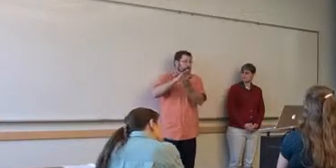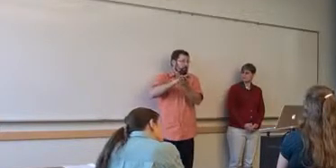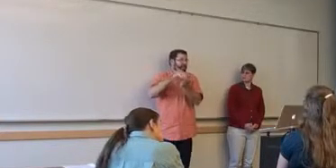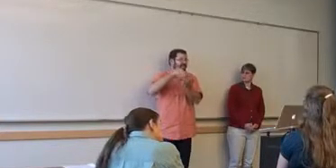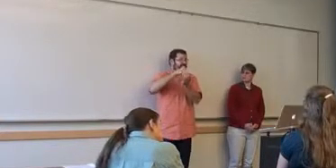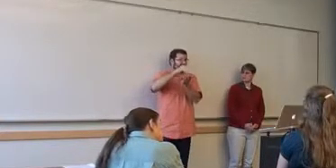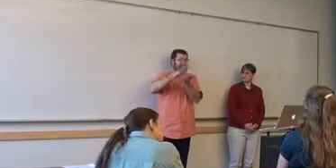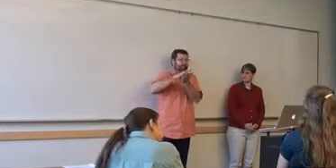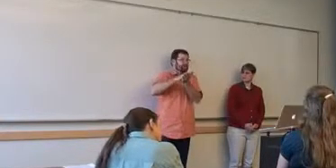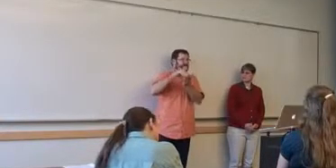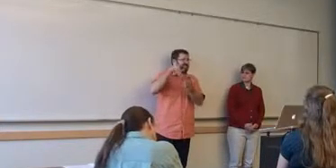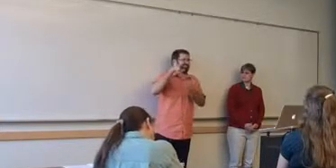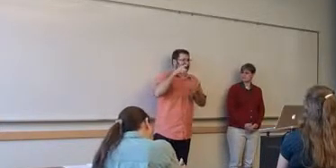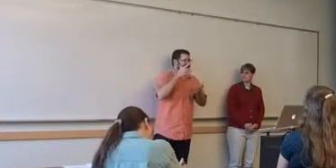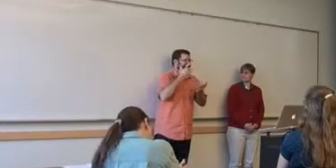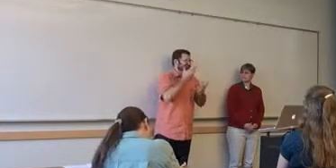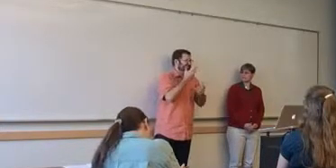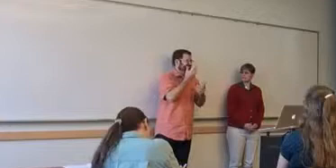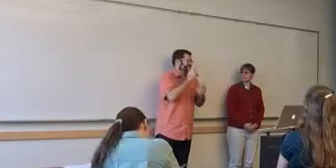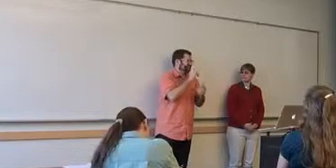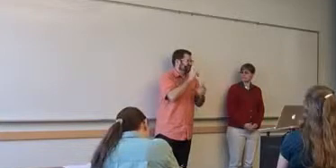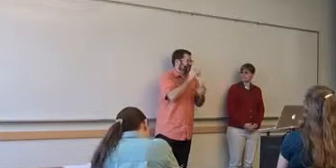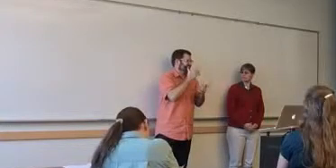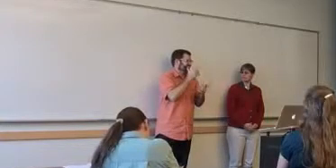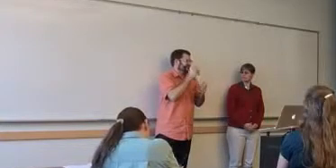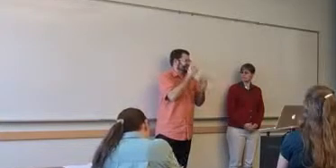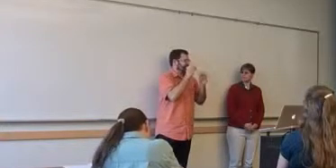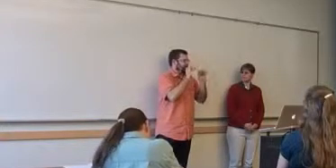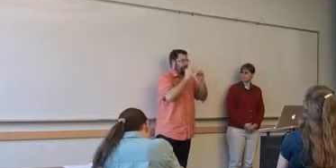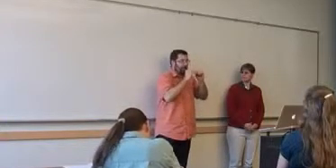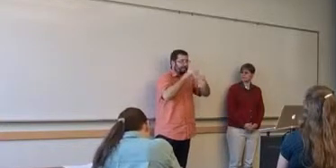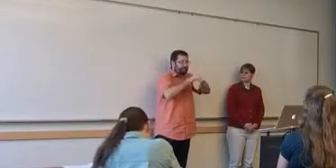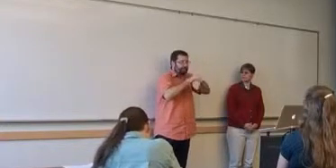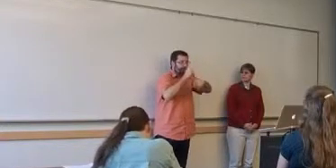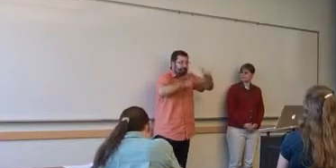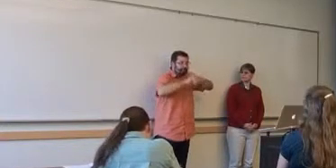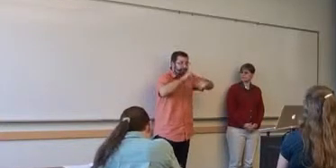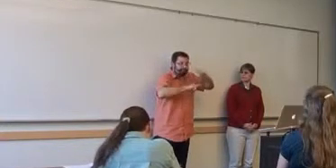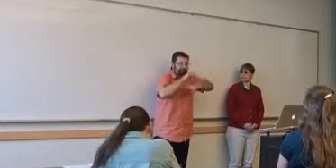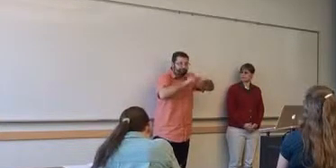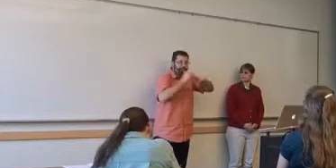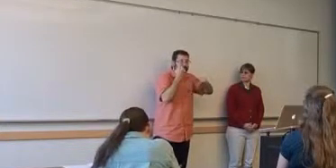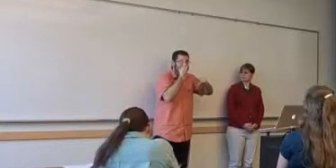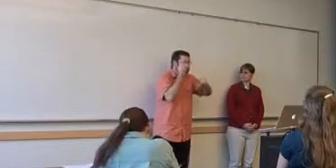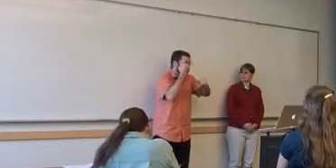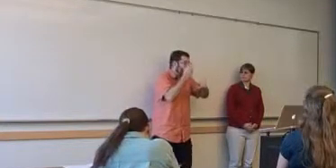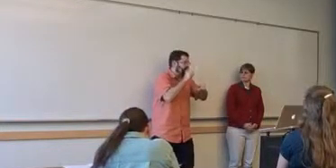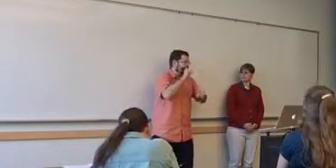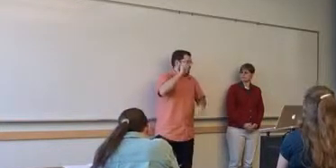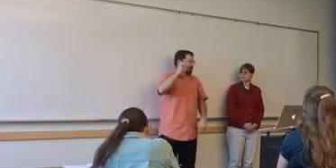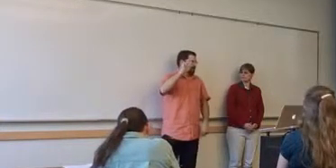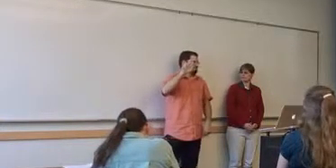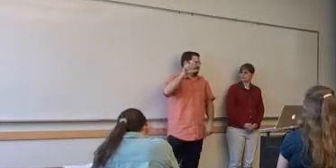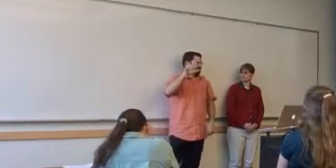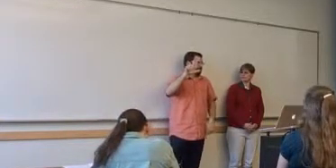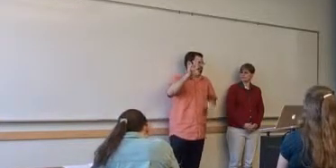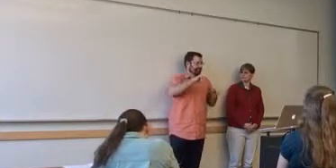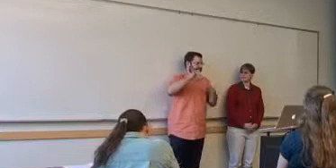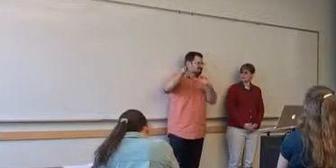because you've got to have that foundation so that you're ready before you even get to school. You know, in sign language, the CALCs